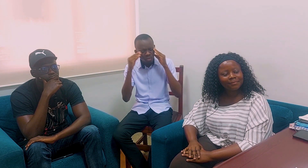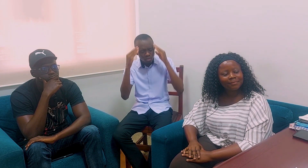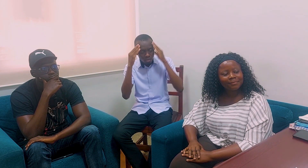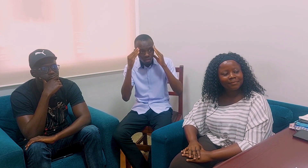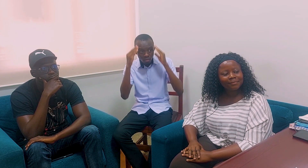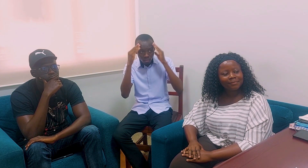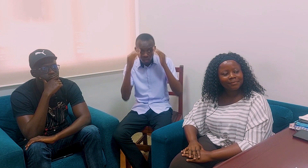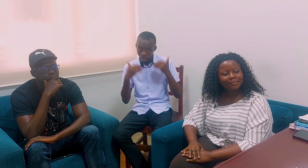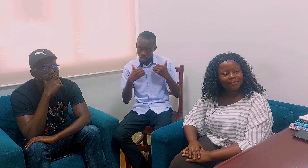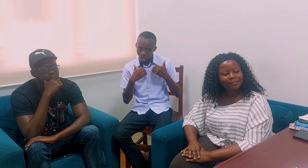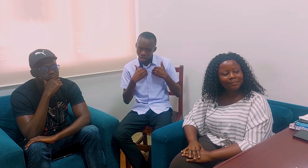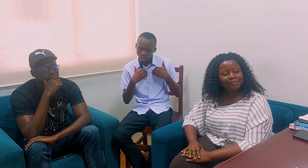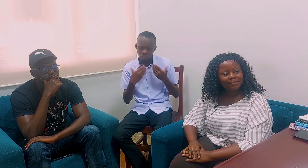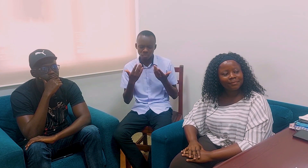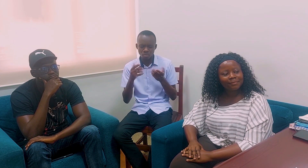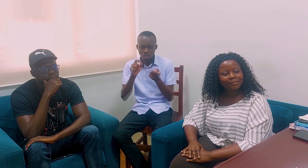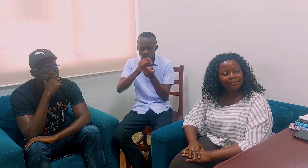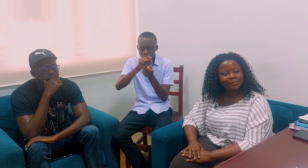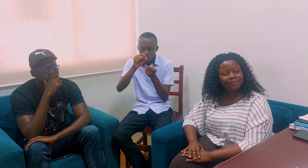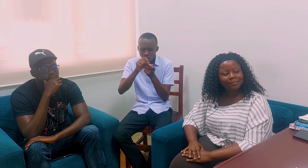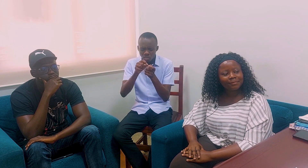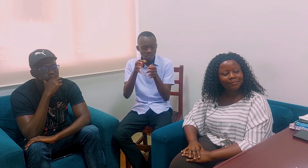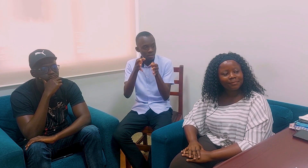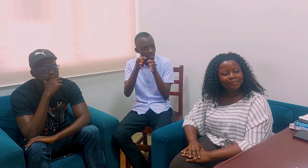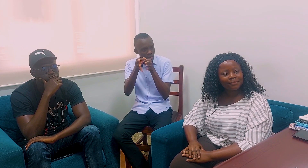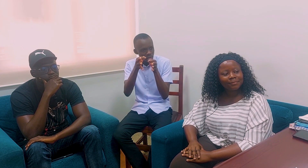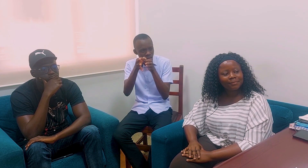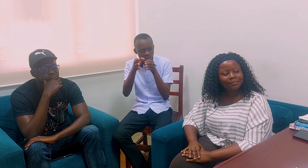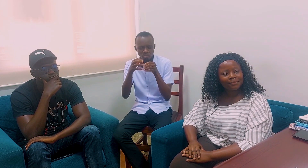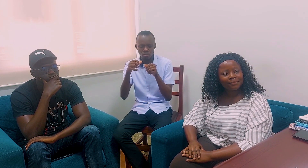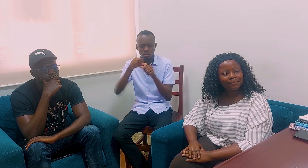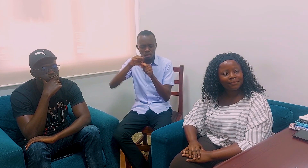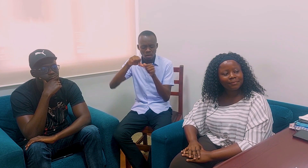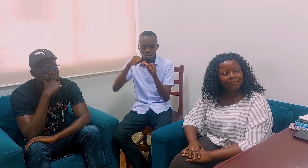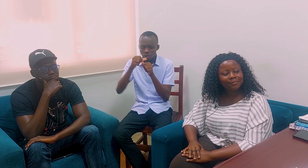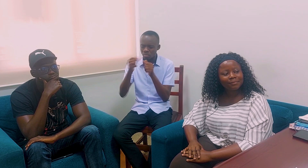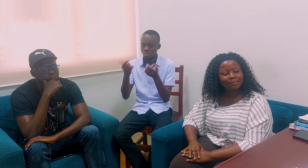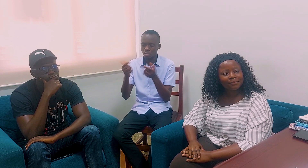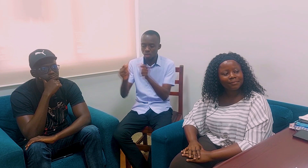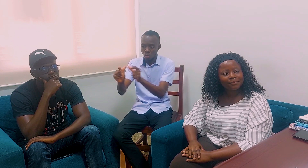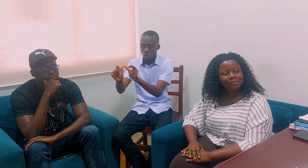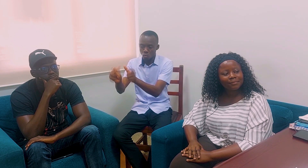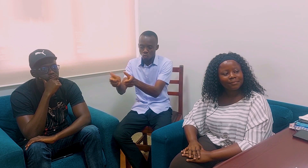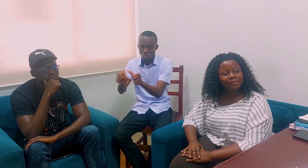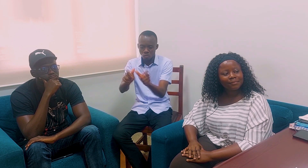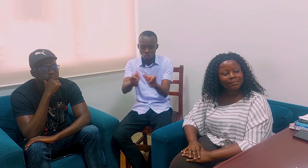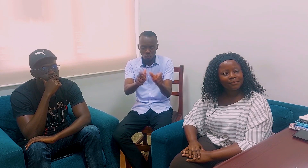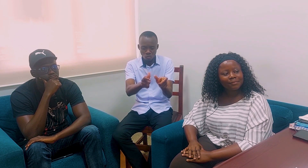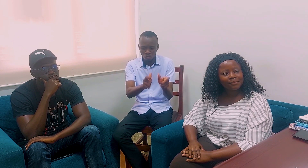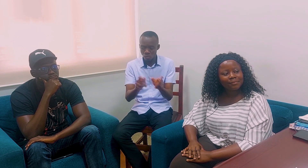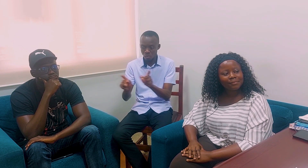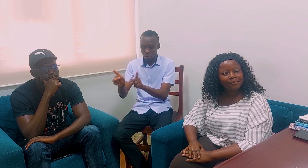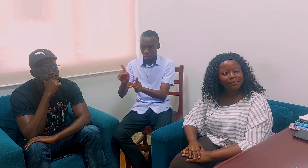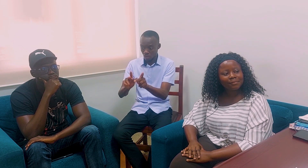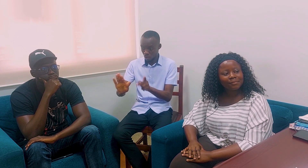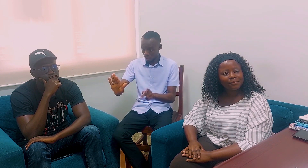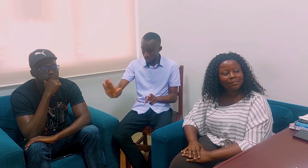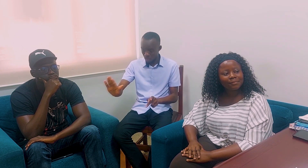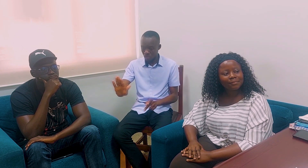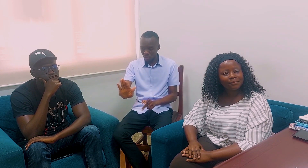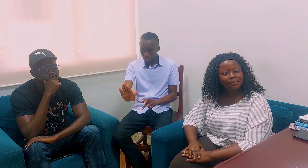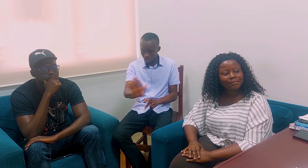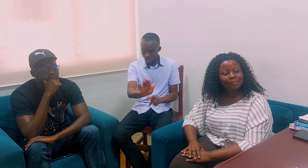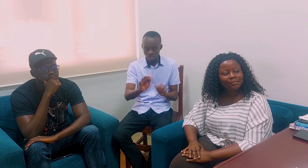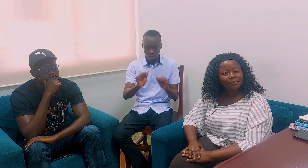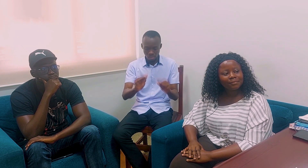a particular definition as to who? Is there a particular group of people that we can say that yes, you people are the only ones who